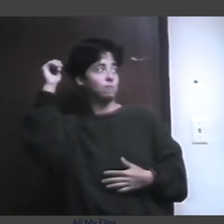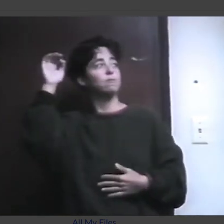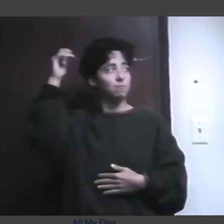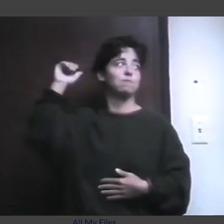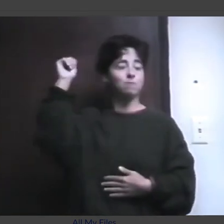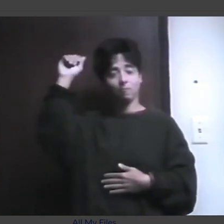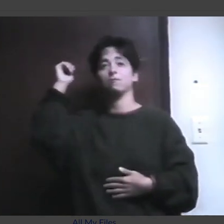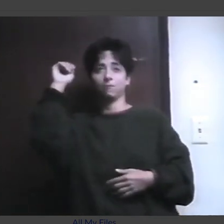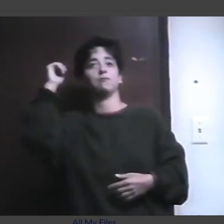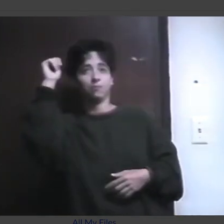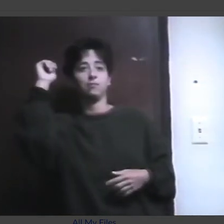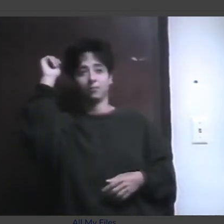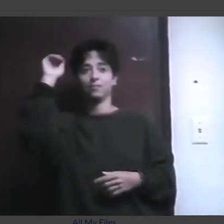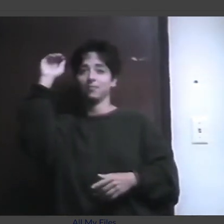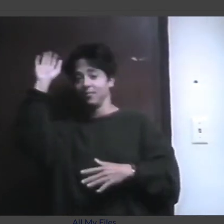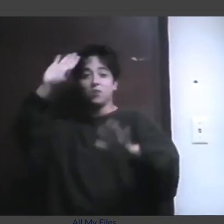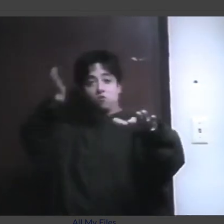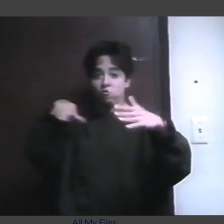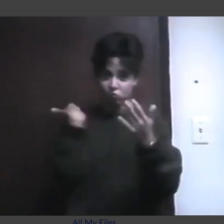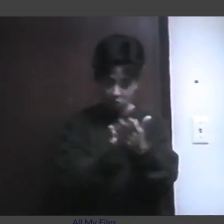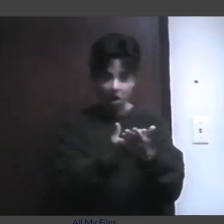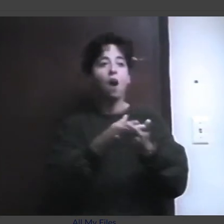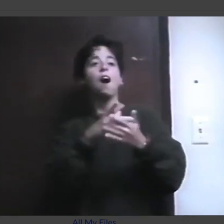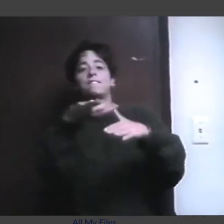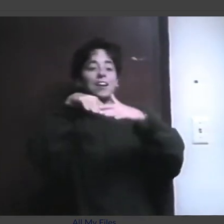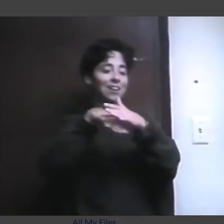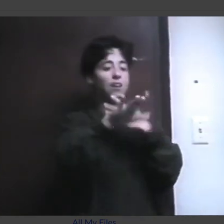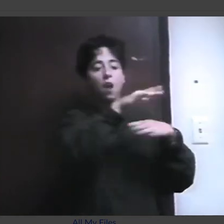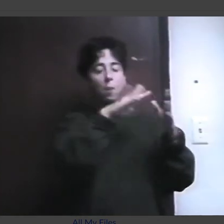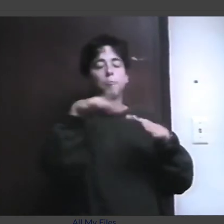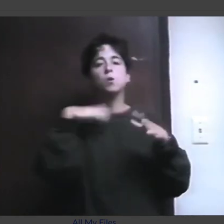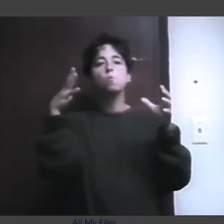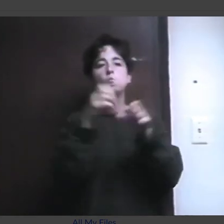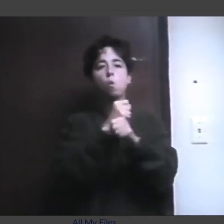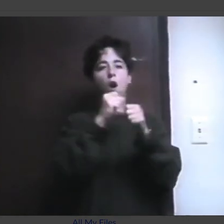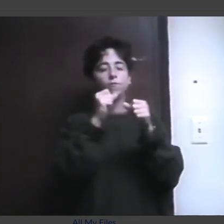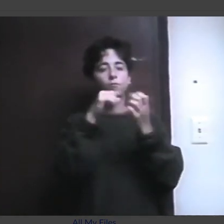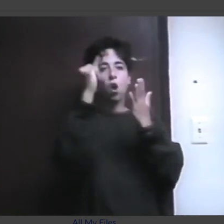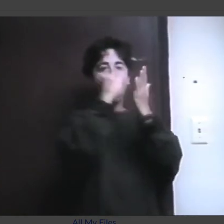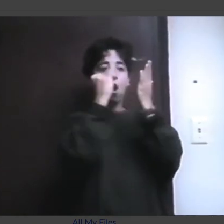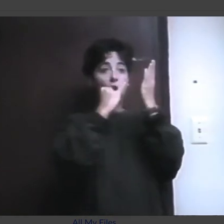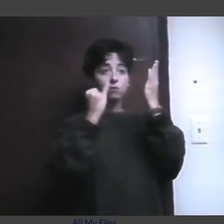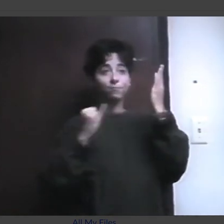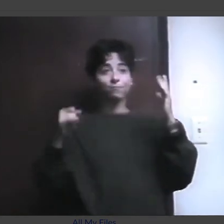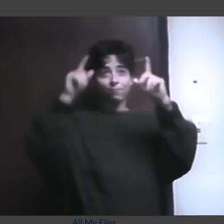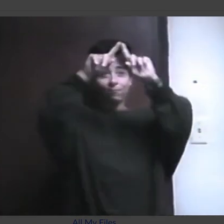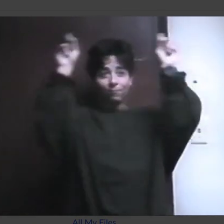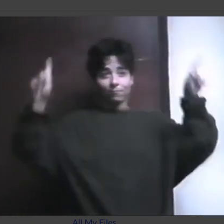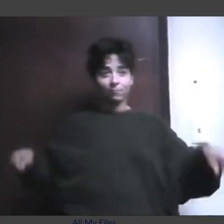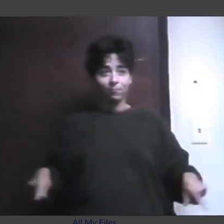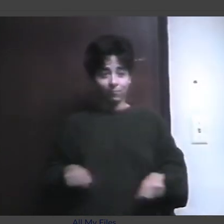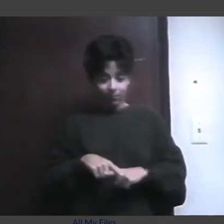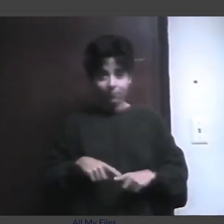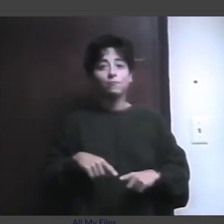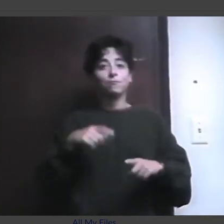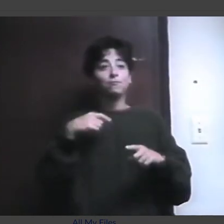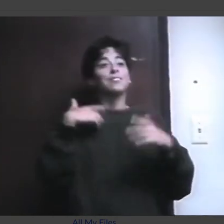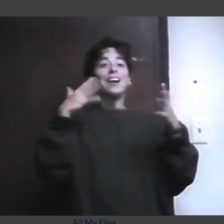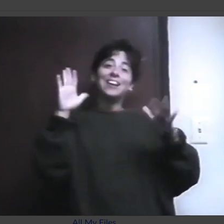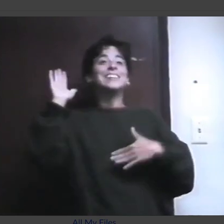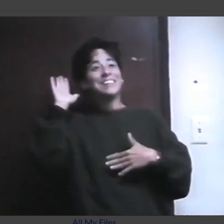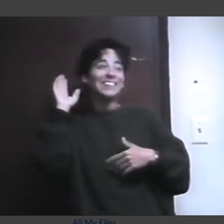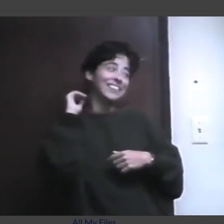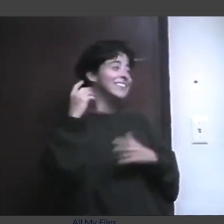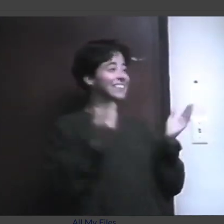My dad and I got on the subway in New York City, and the ride was bumpy. Once we arrived